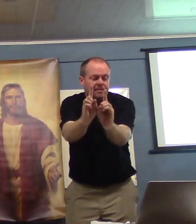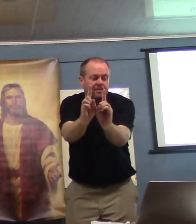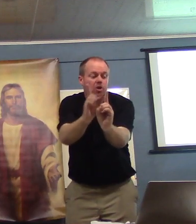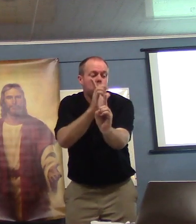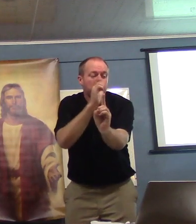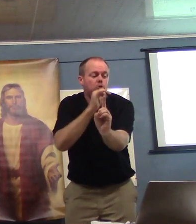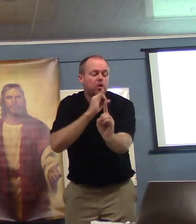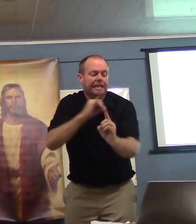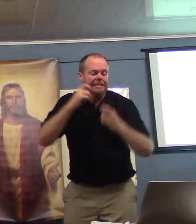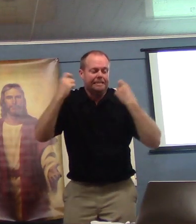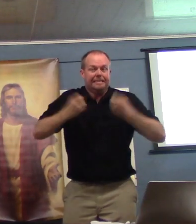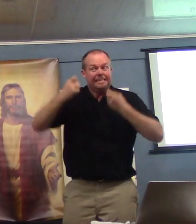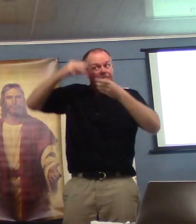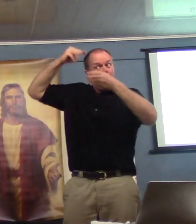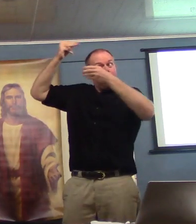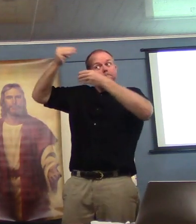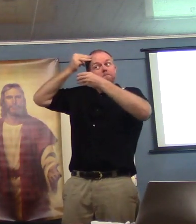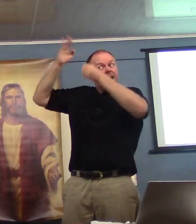no one who is sinful-minded,